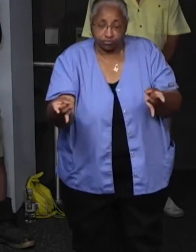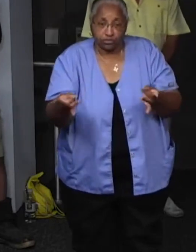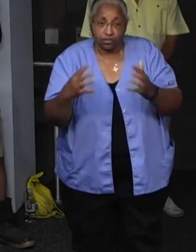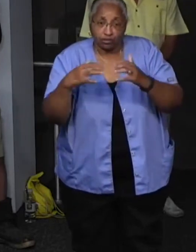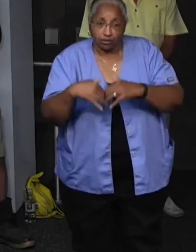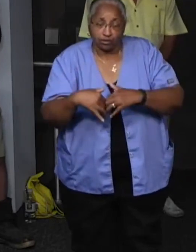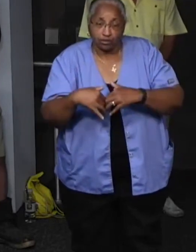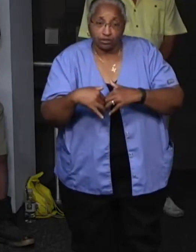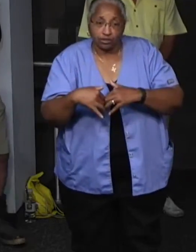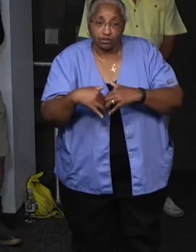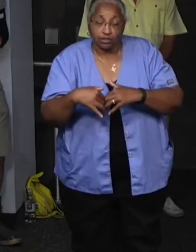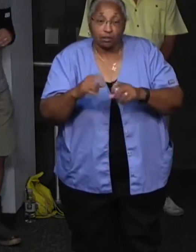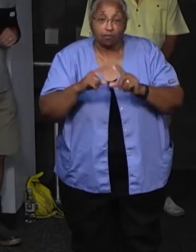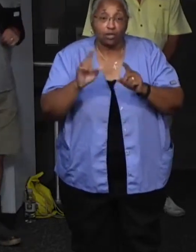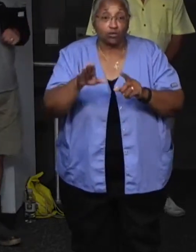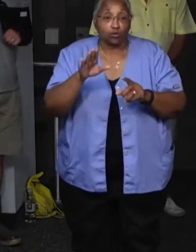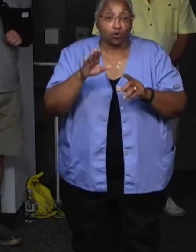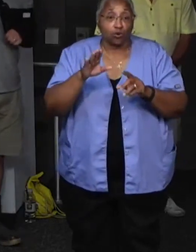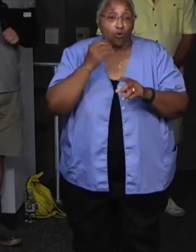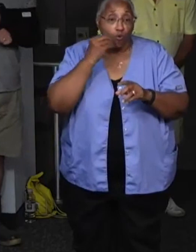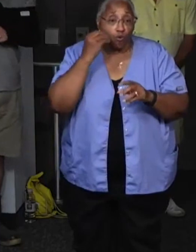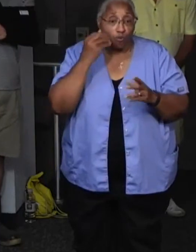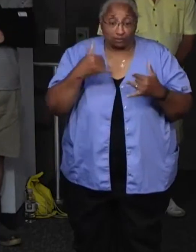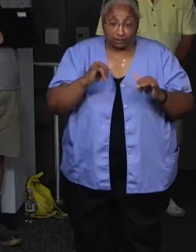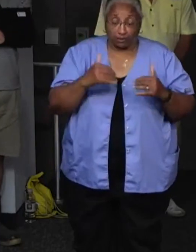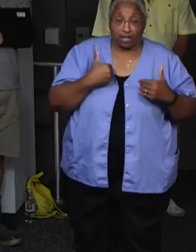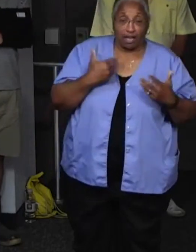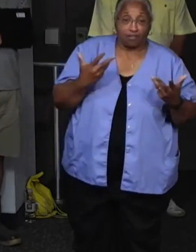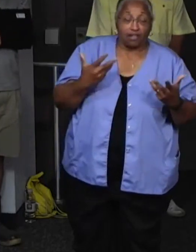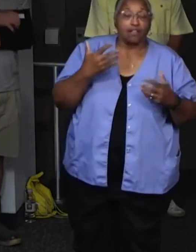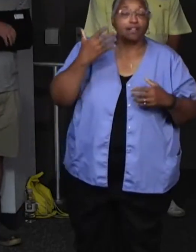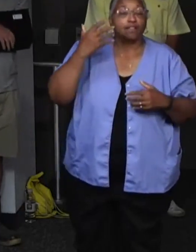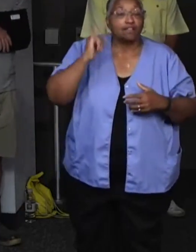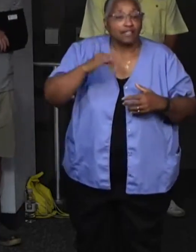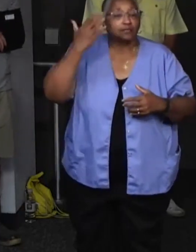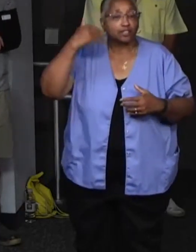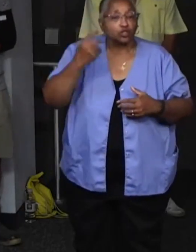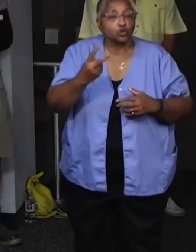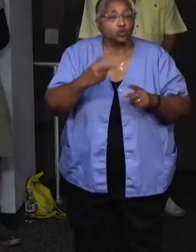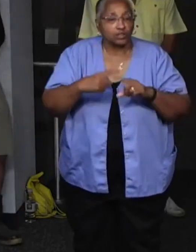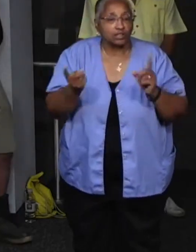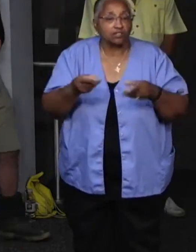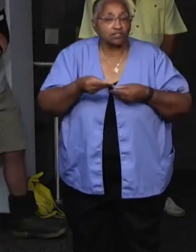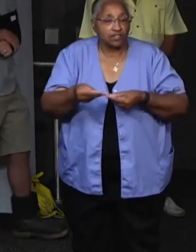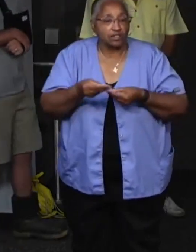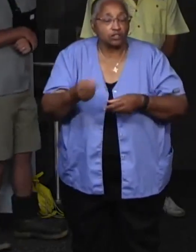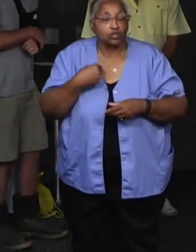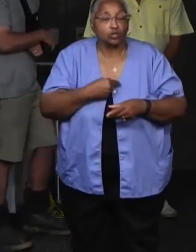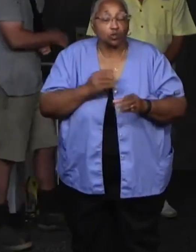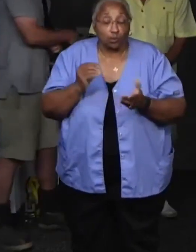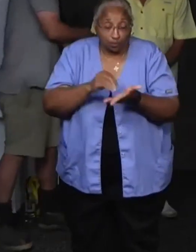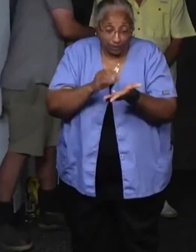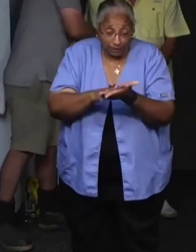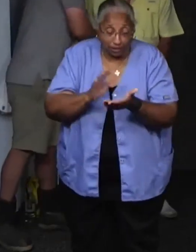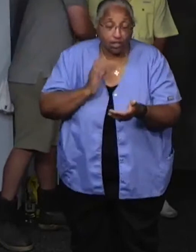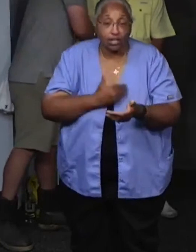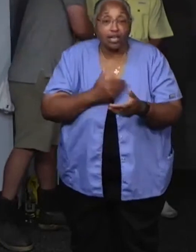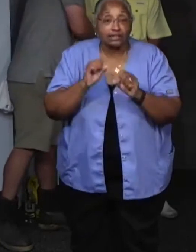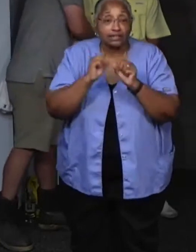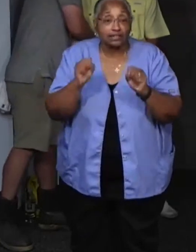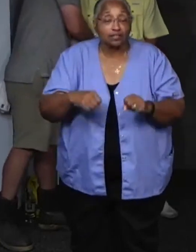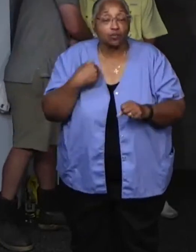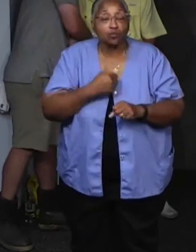means you're on two different feeders, but yet you're in the same neighborhood, right? So what we did, we just put it on our system as it is, so we know